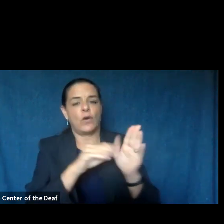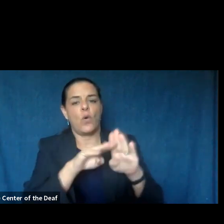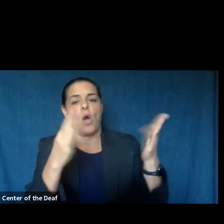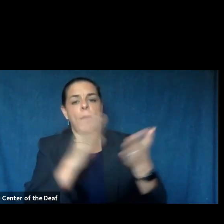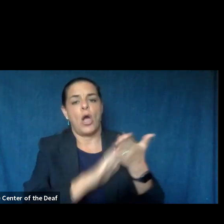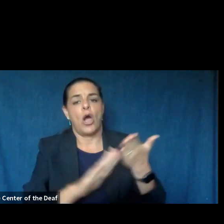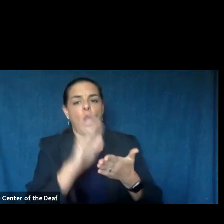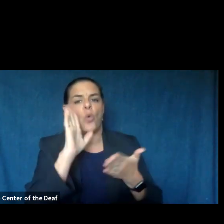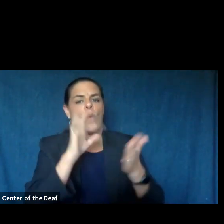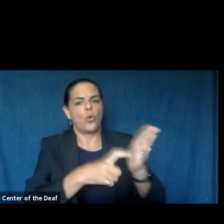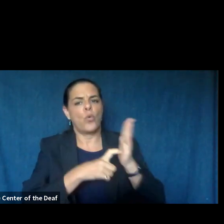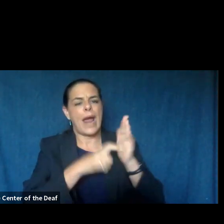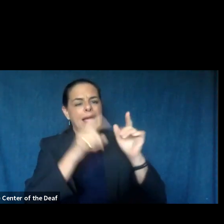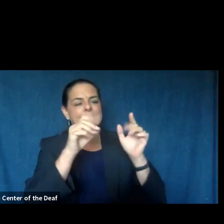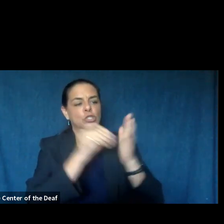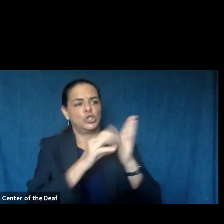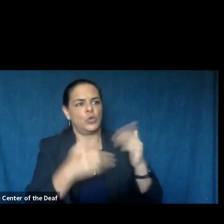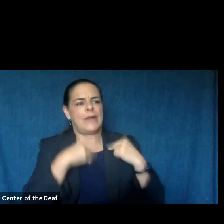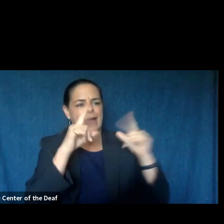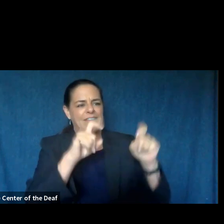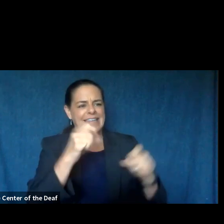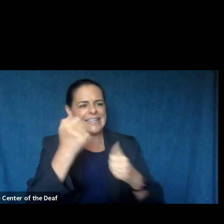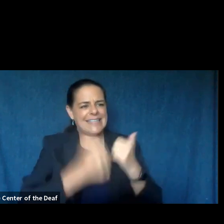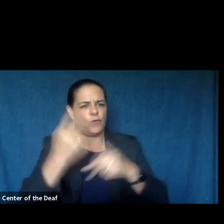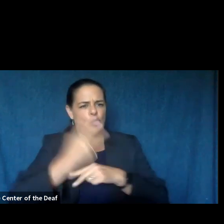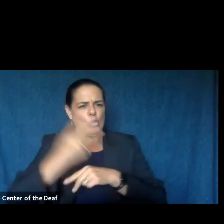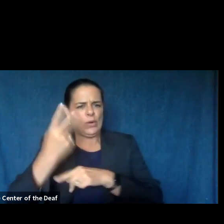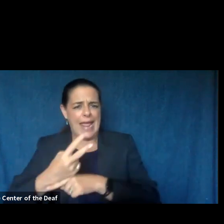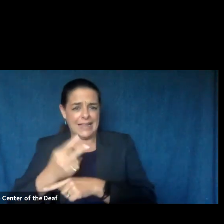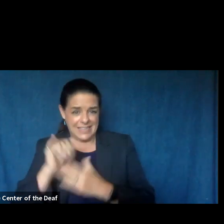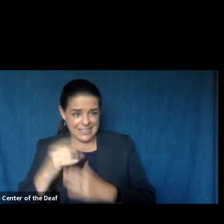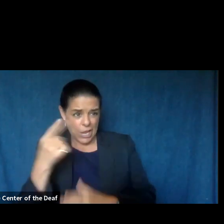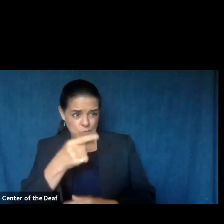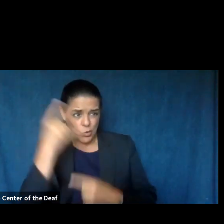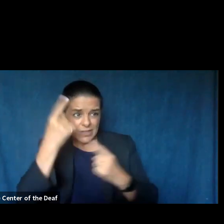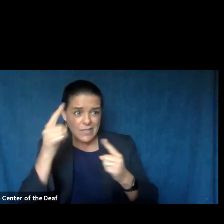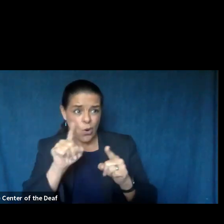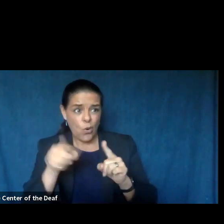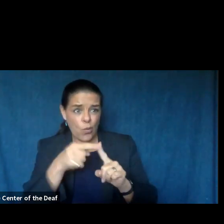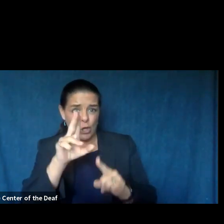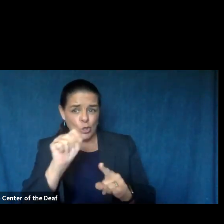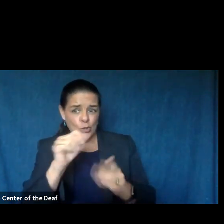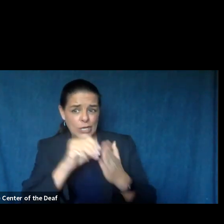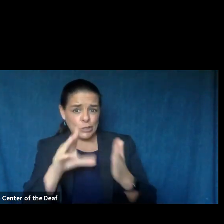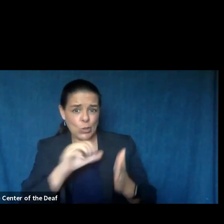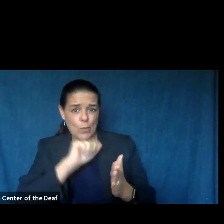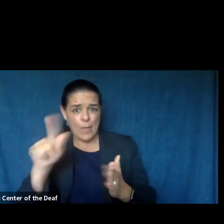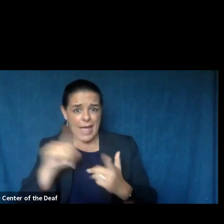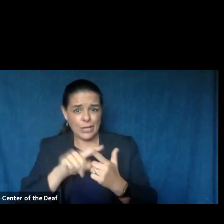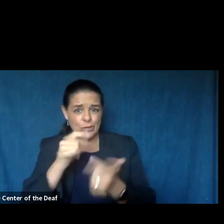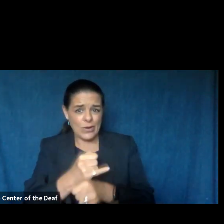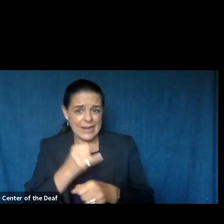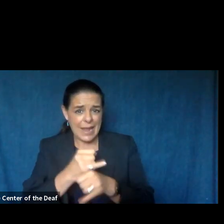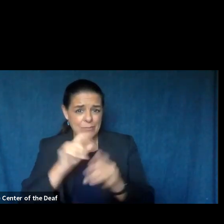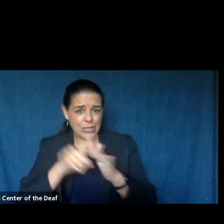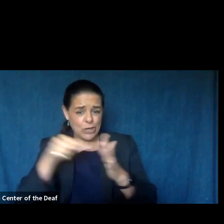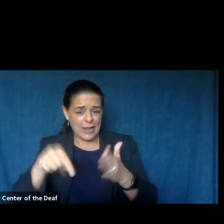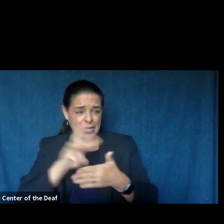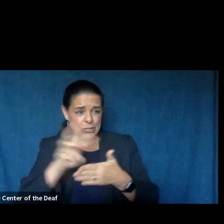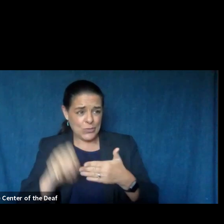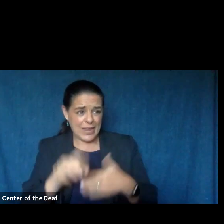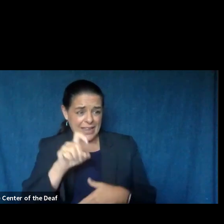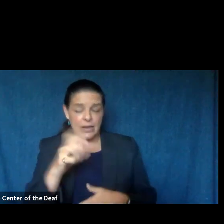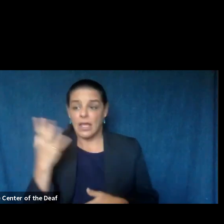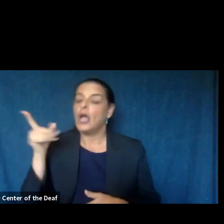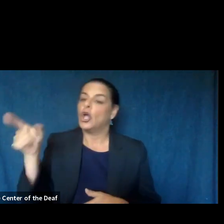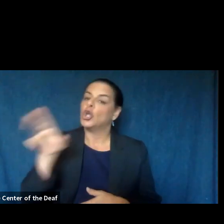students to be tested every 2 days. Is that something you are looking at as UT students move back to campus starting this weekend? UT